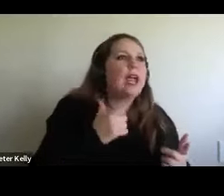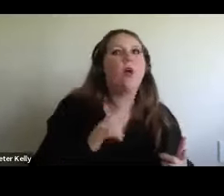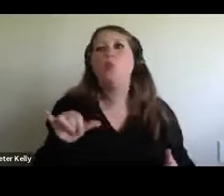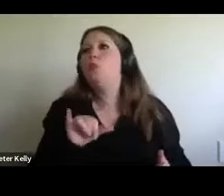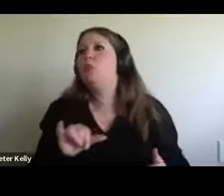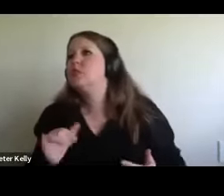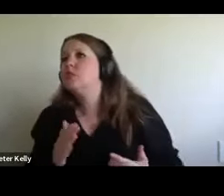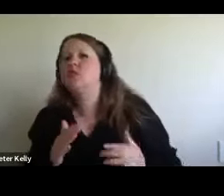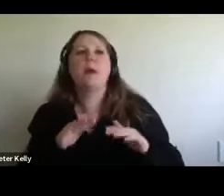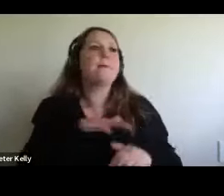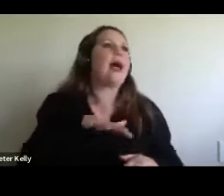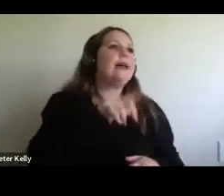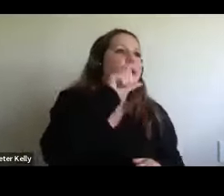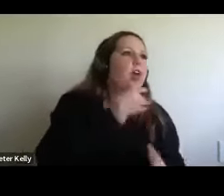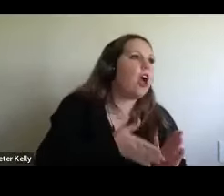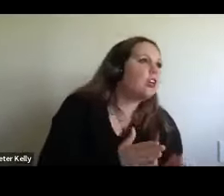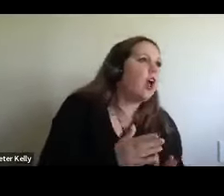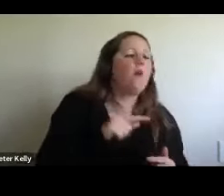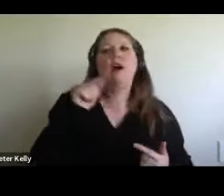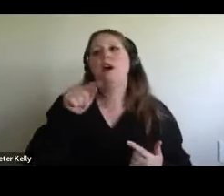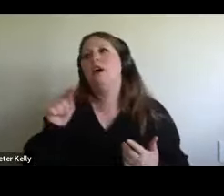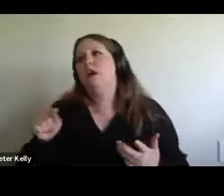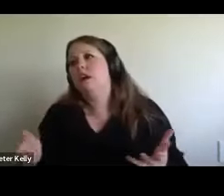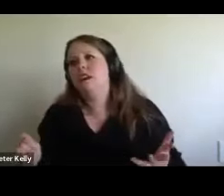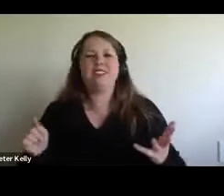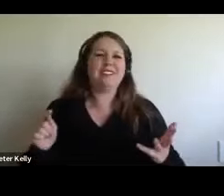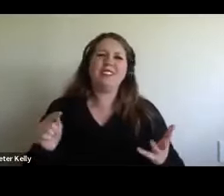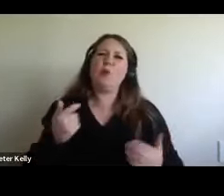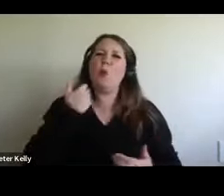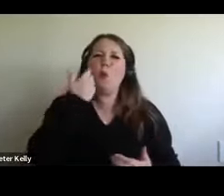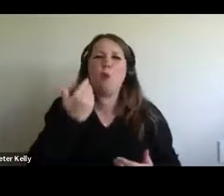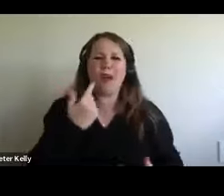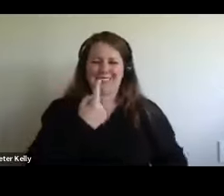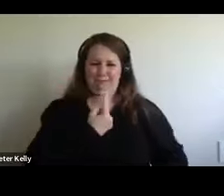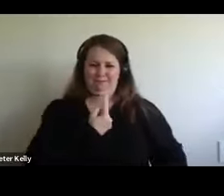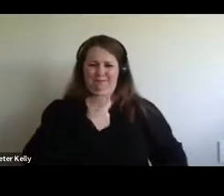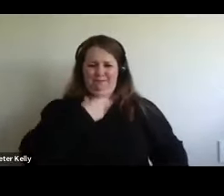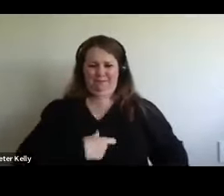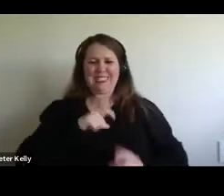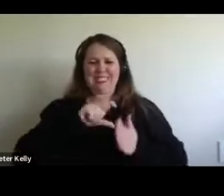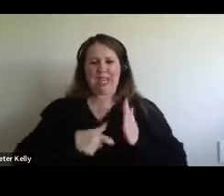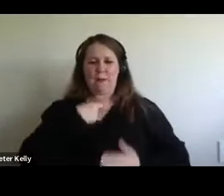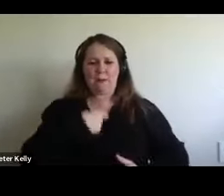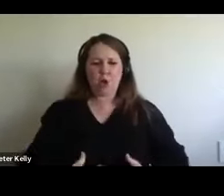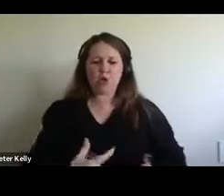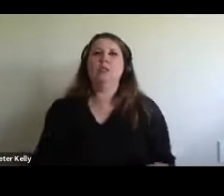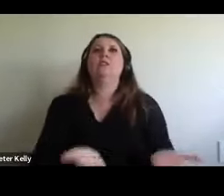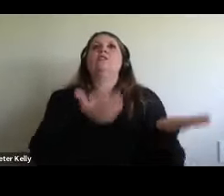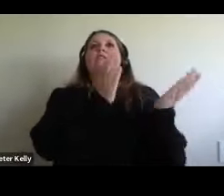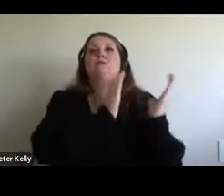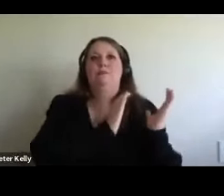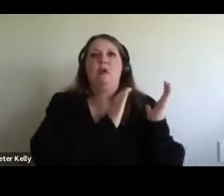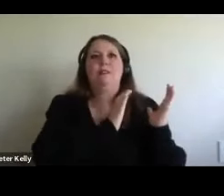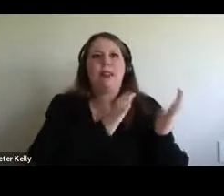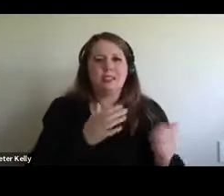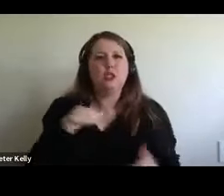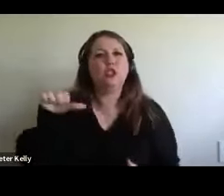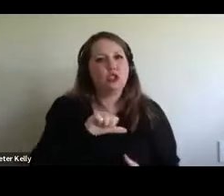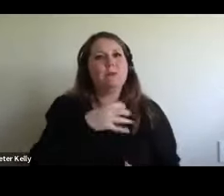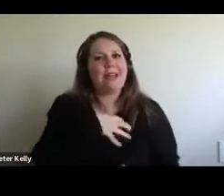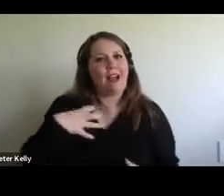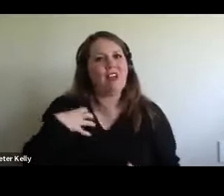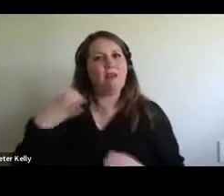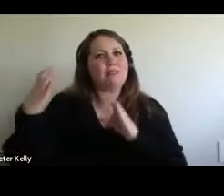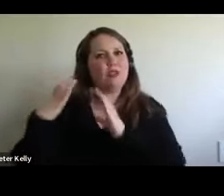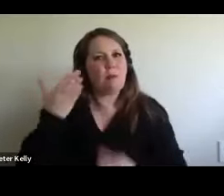summertime. Summertime is a time of extremely frustration for me because I can't go to the beach, you